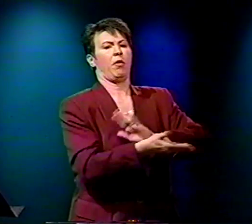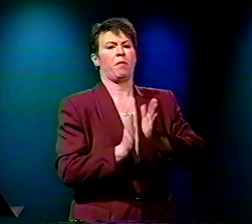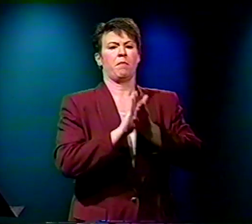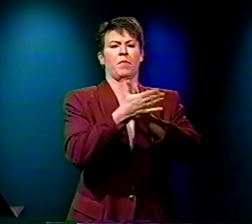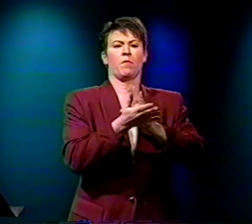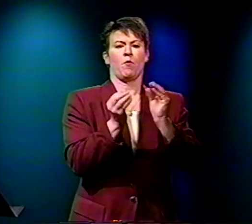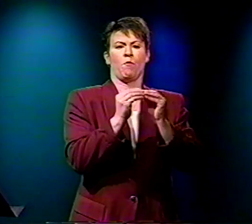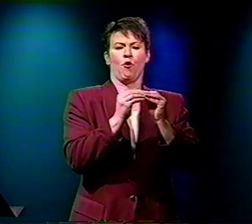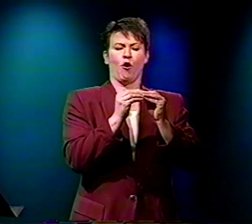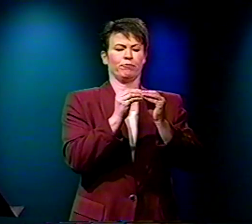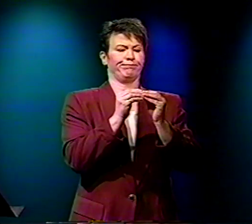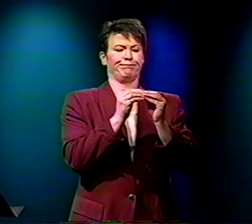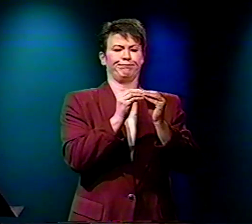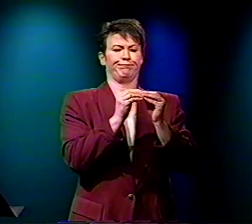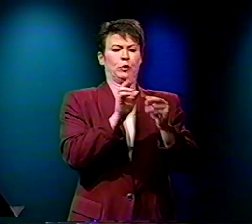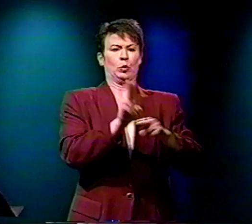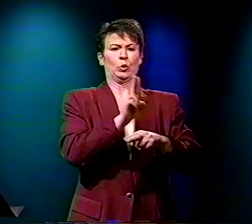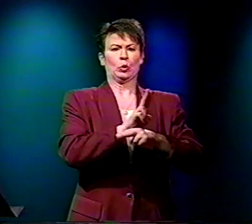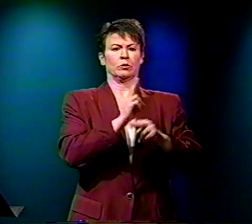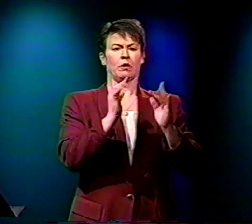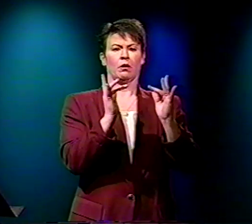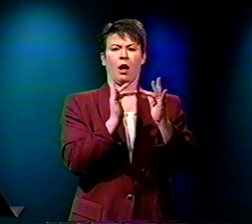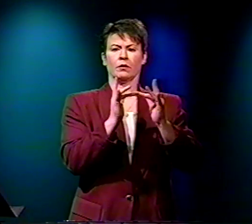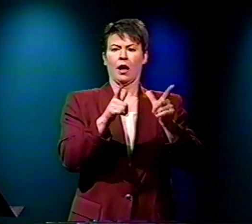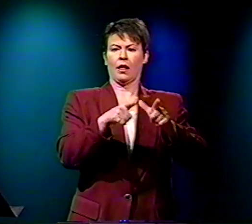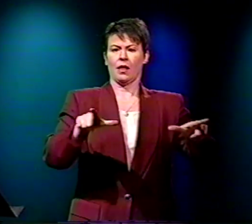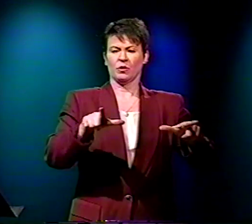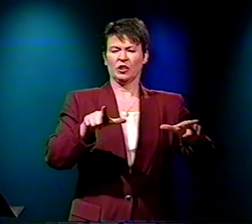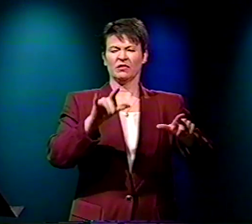people. And they become more,